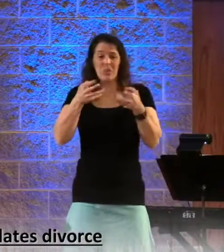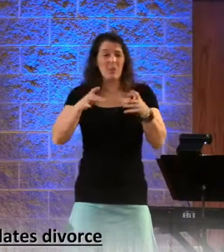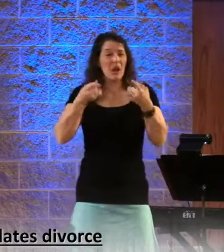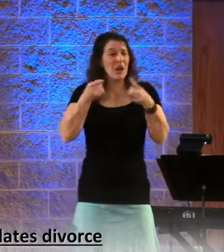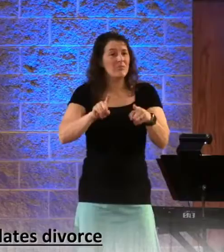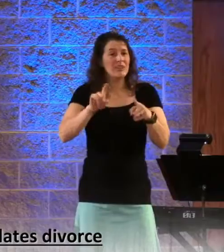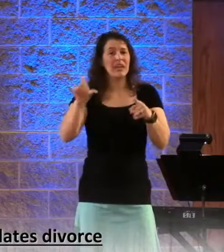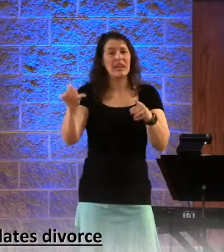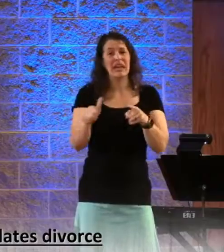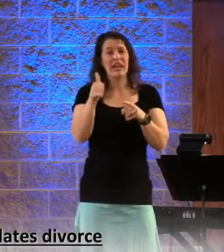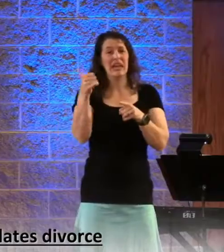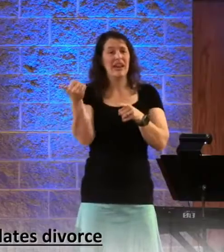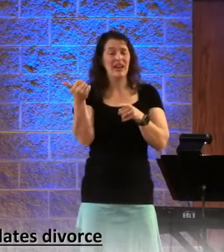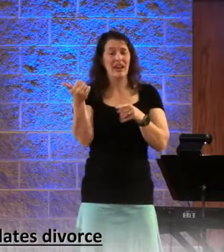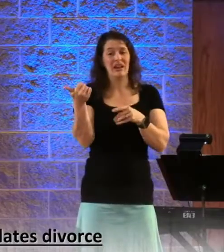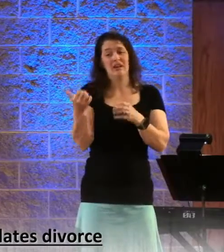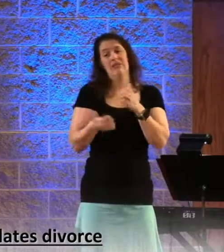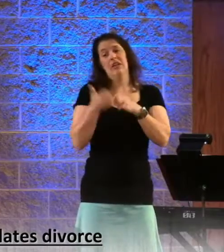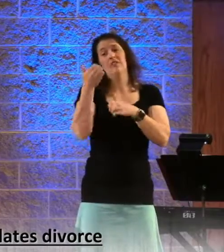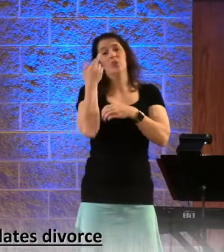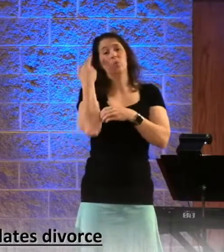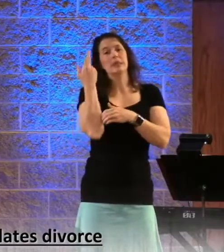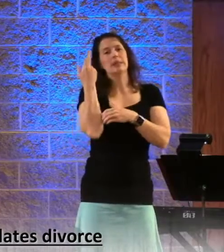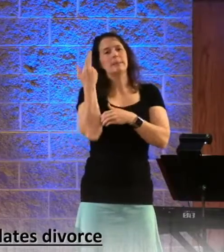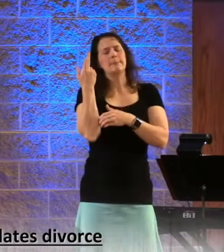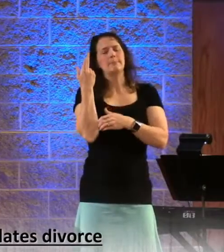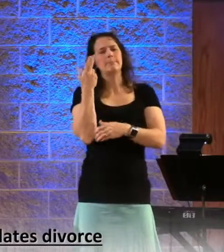any and for every reason.